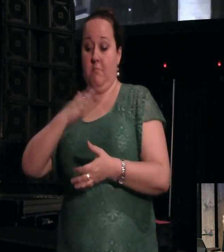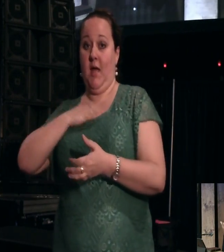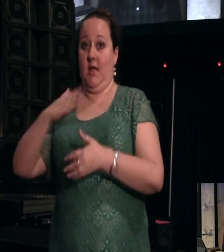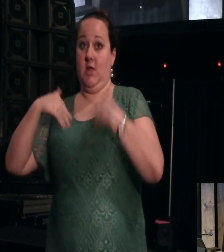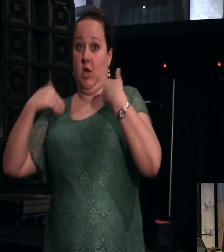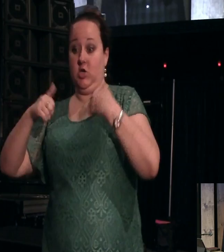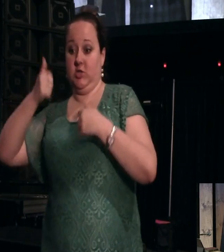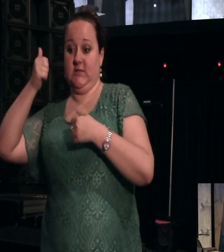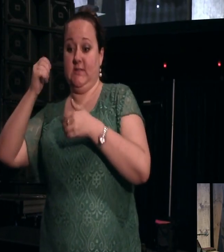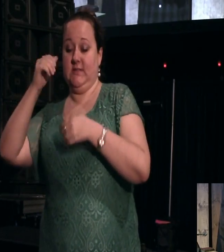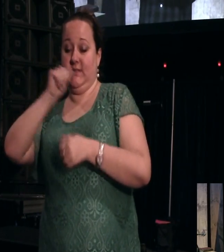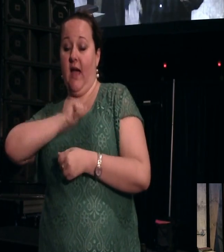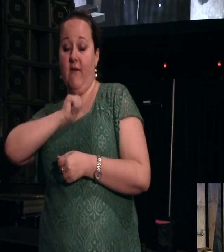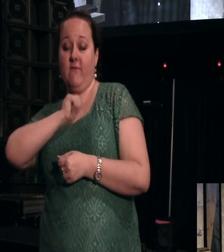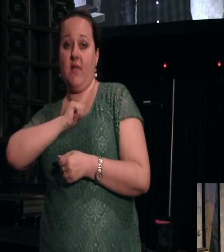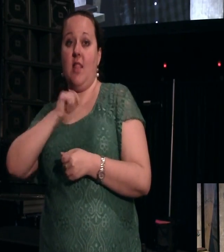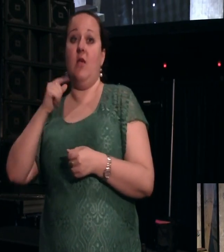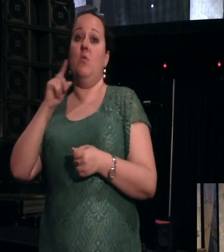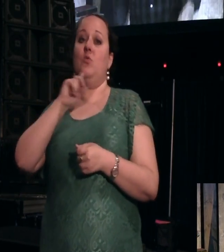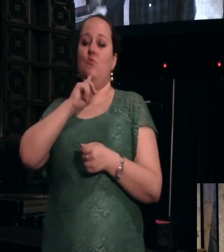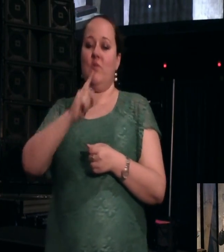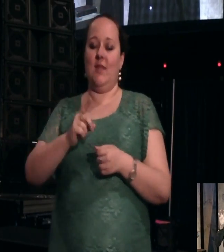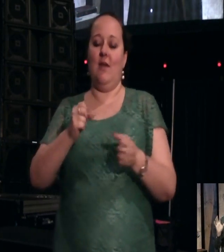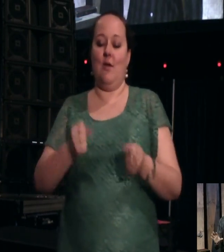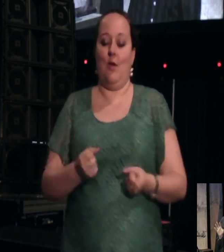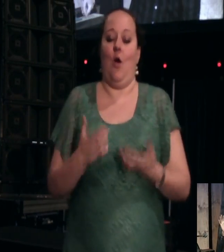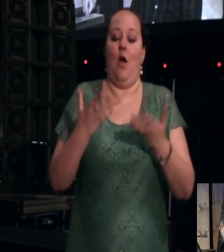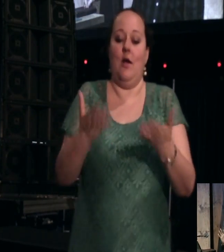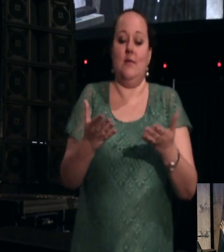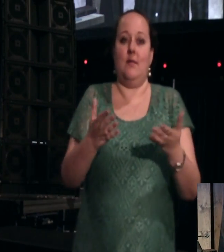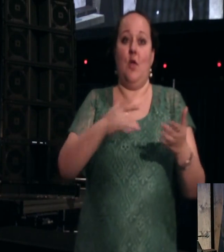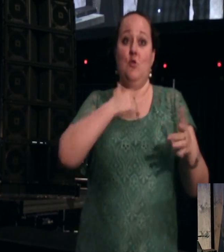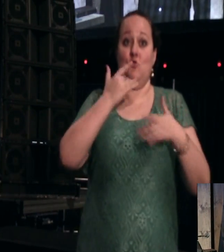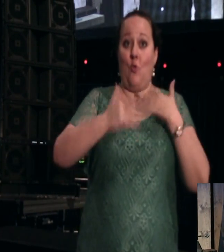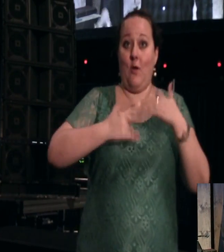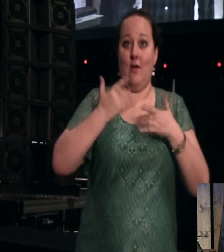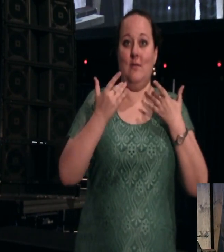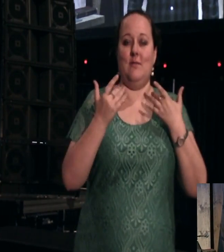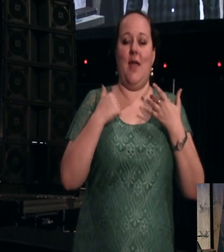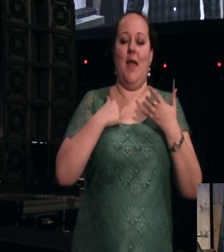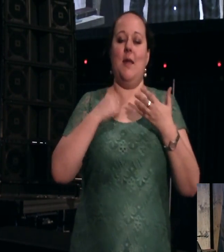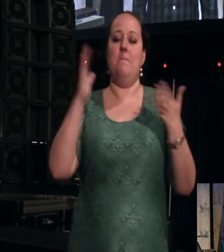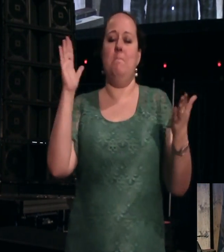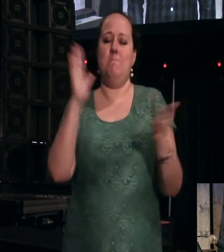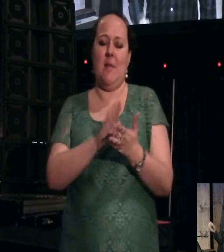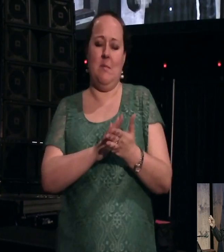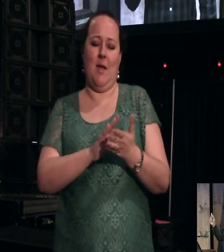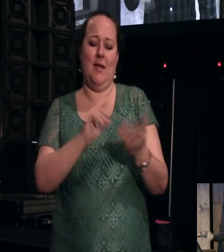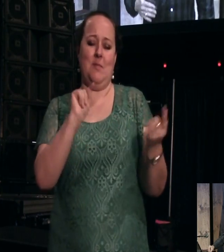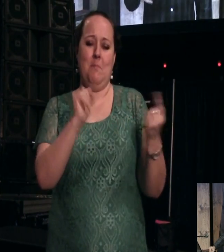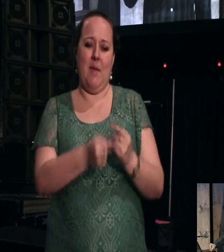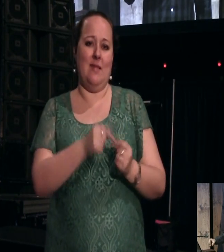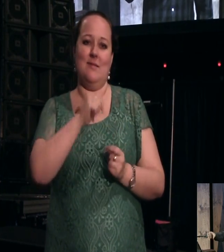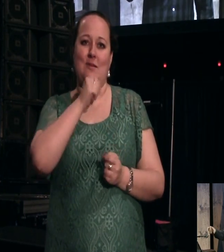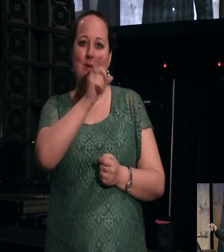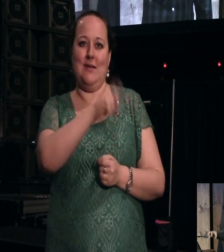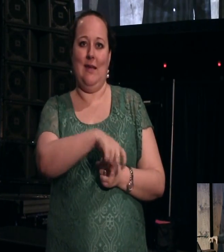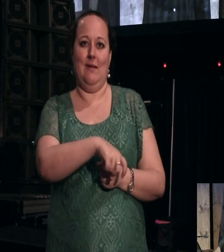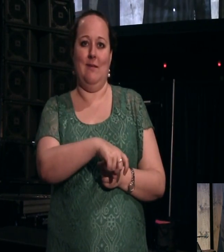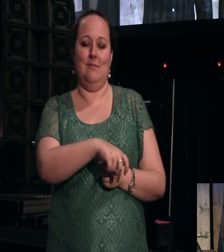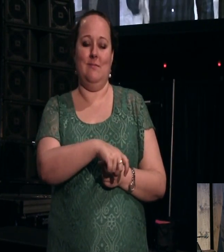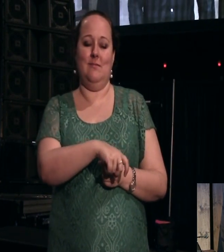3 things that I would go back and tell my college self, will absolutely promote joy and